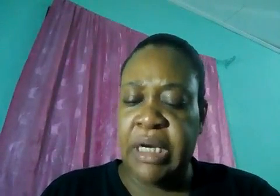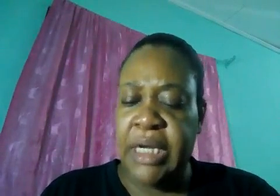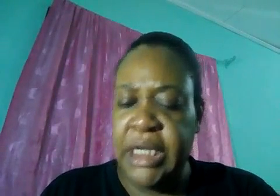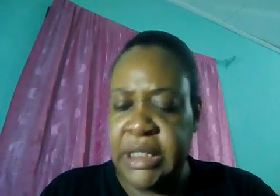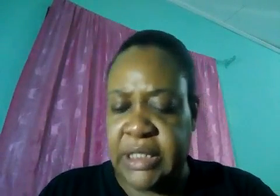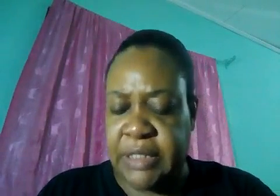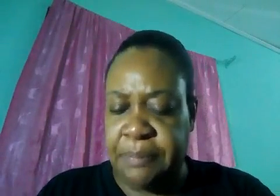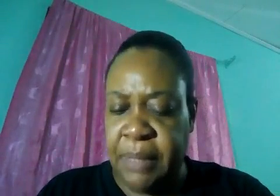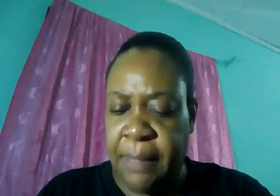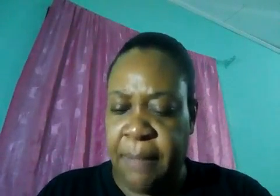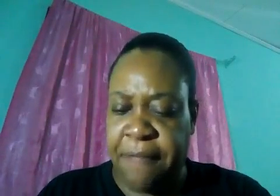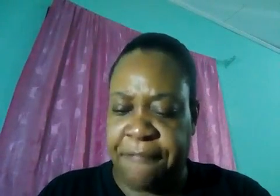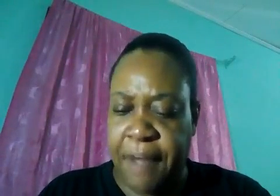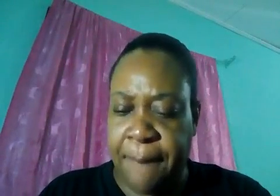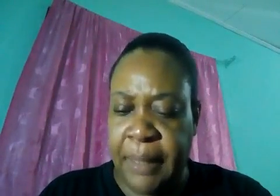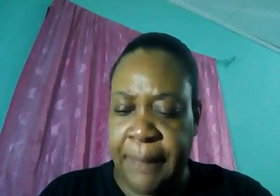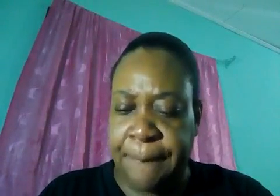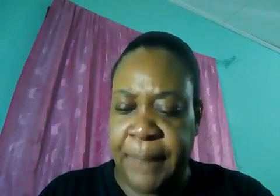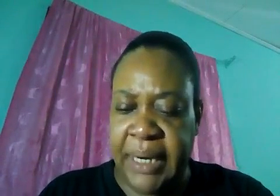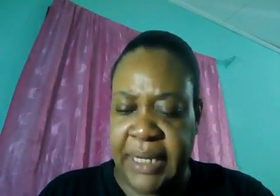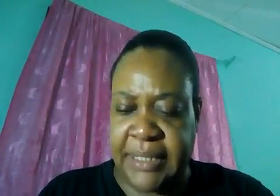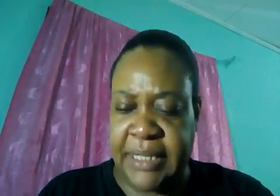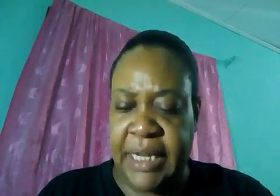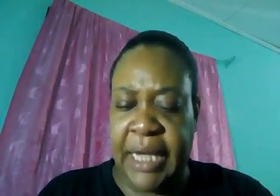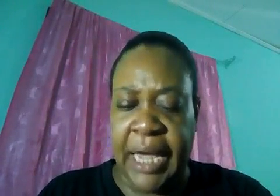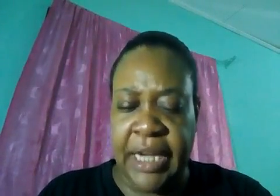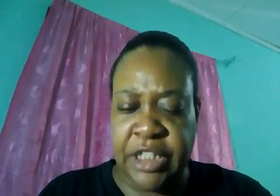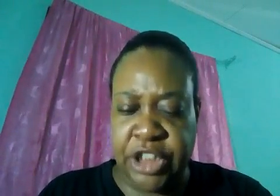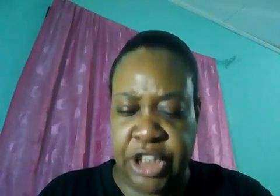release me and my family blessing angels